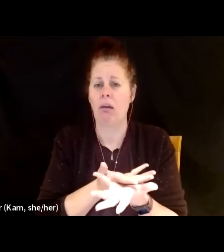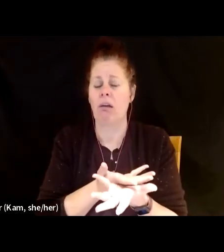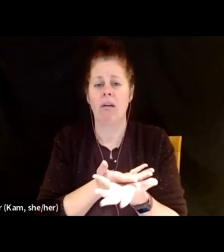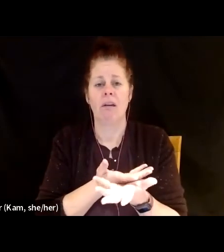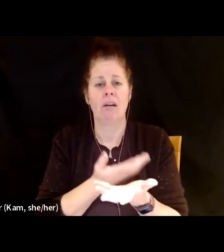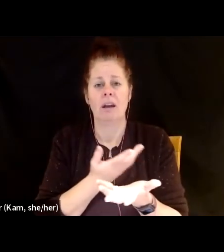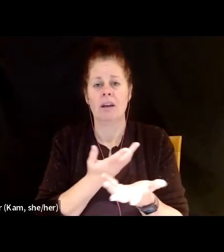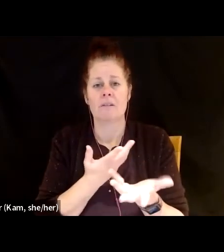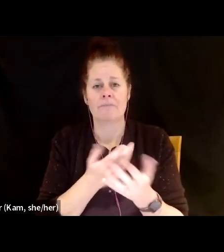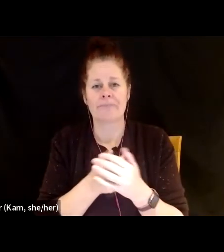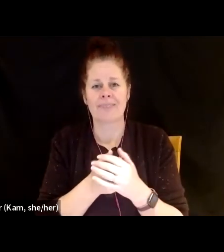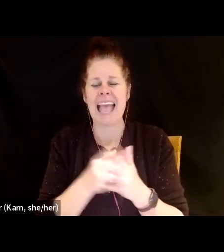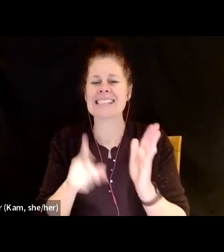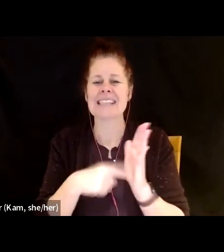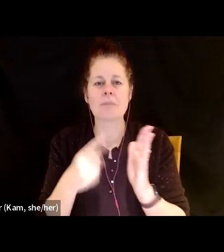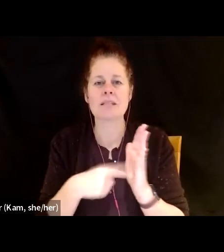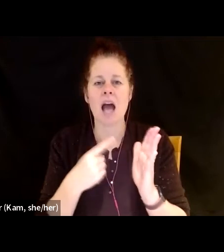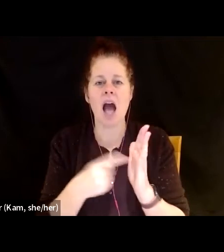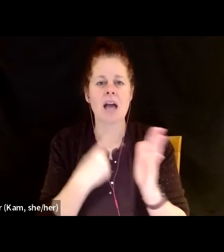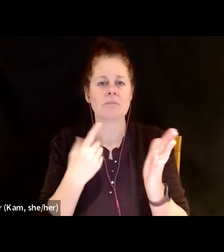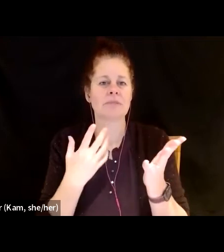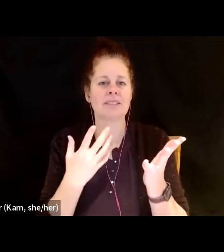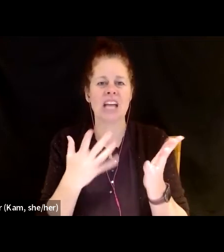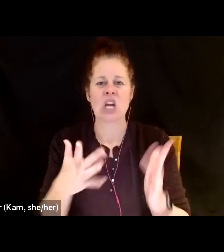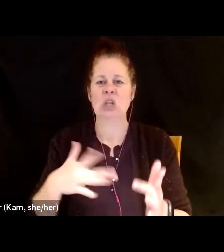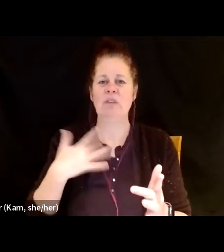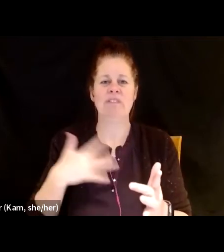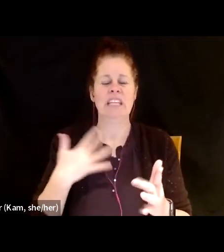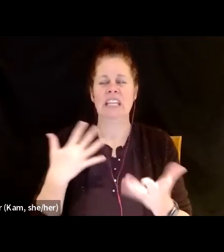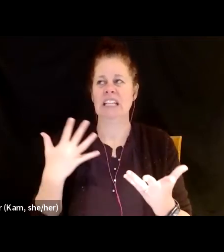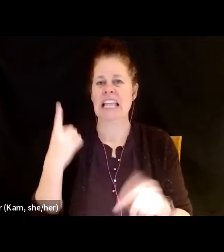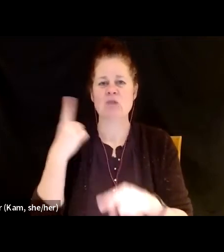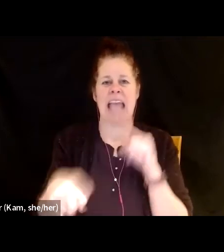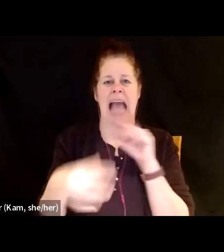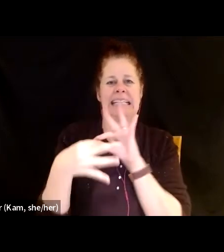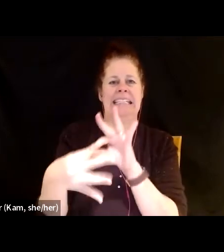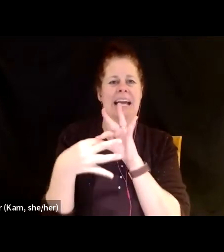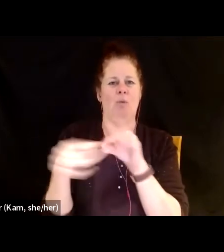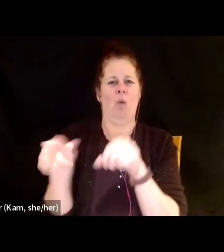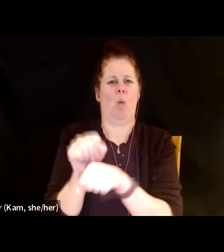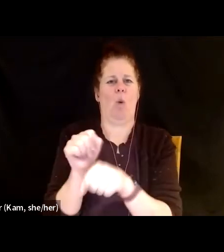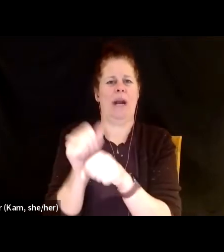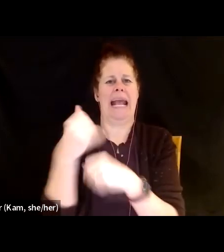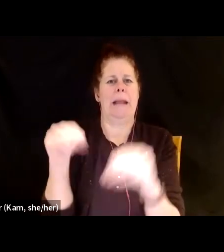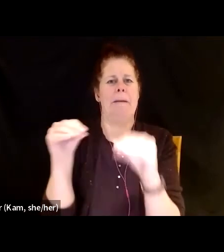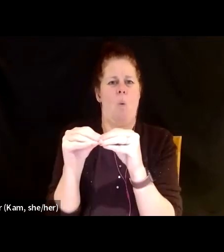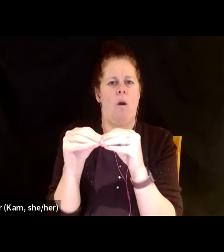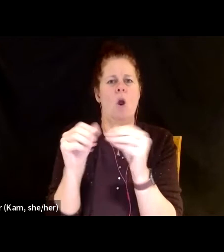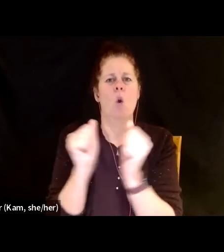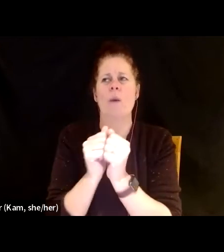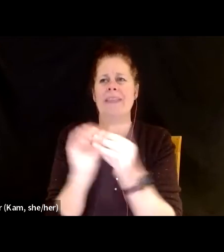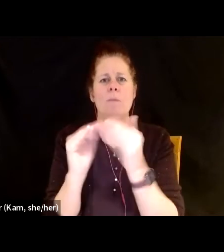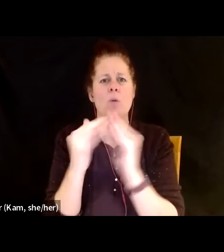it creates a disconnect from our work and from the community when this work is so